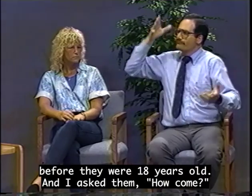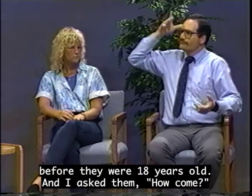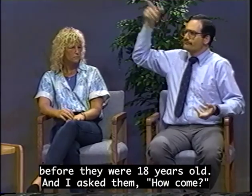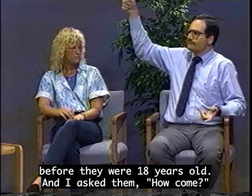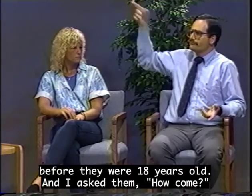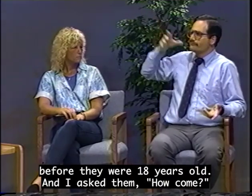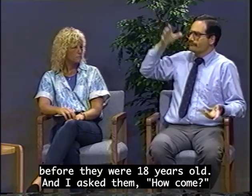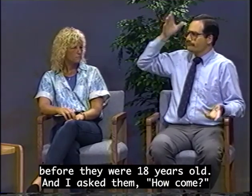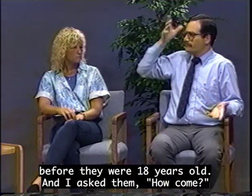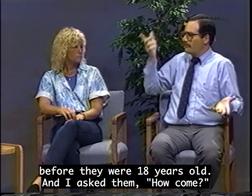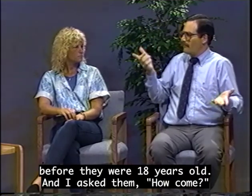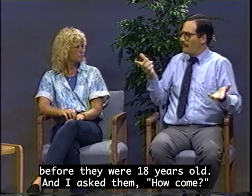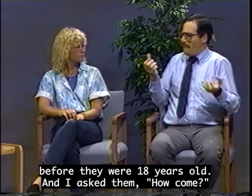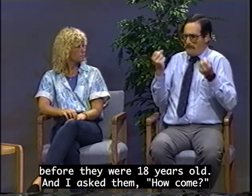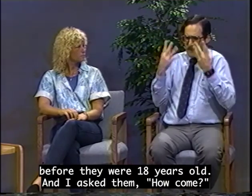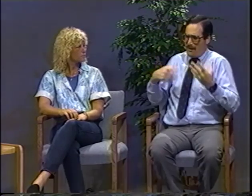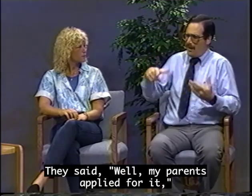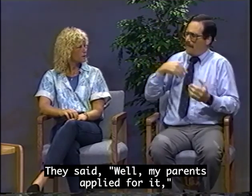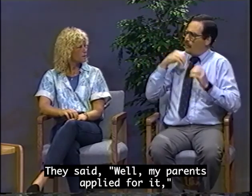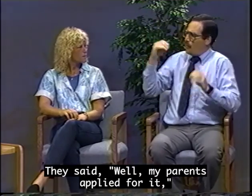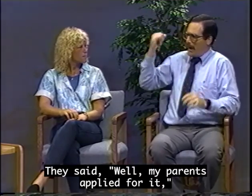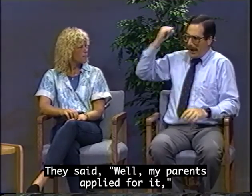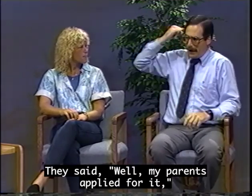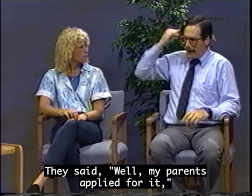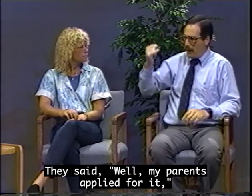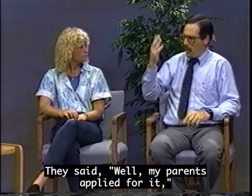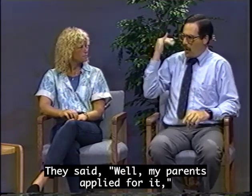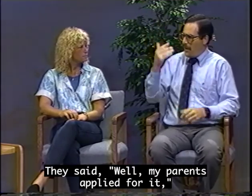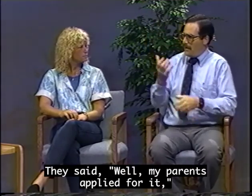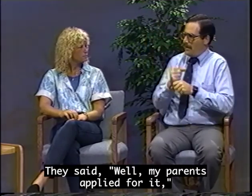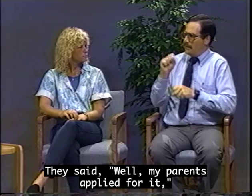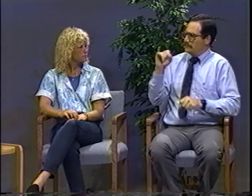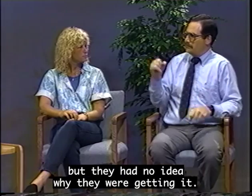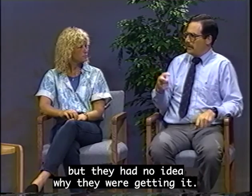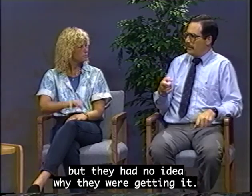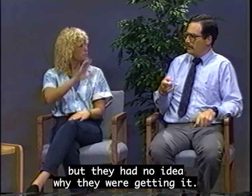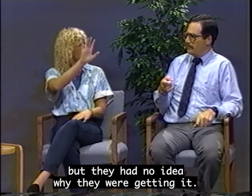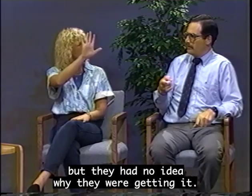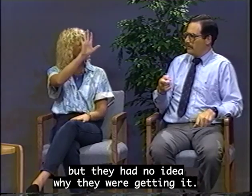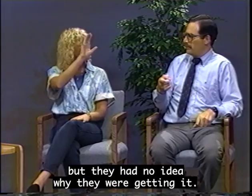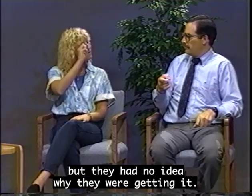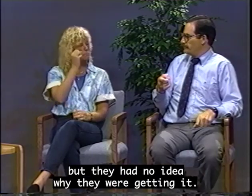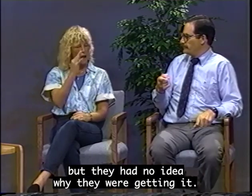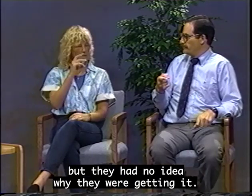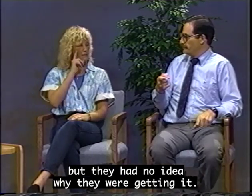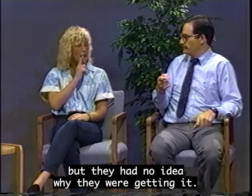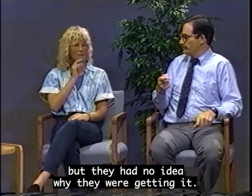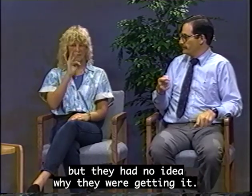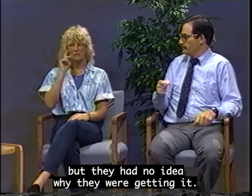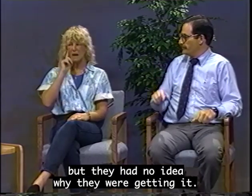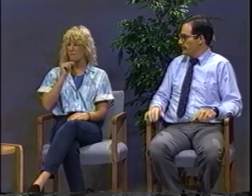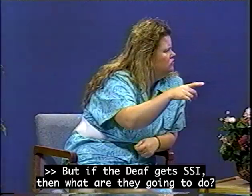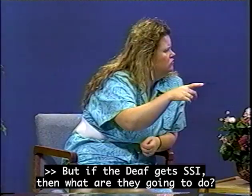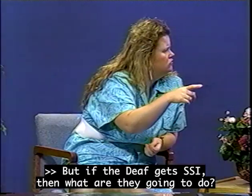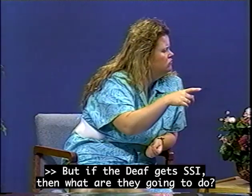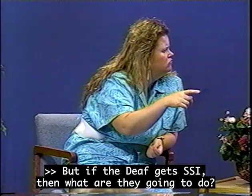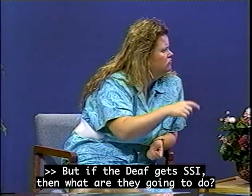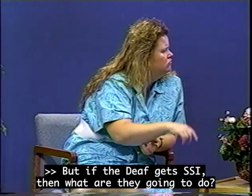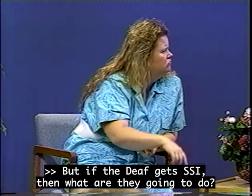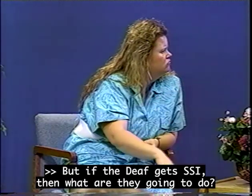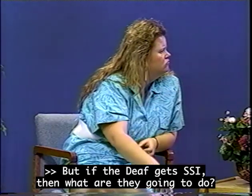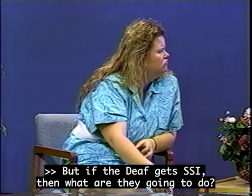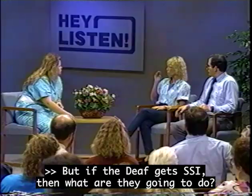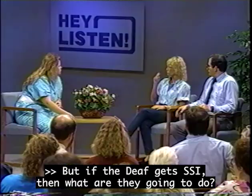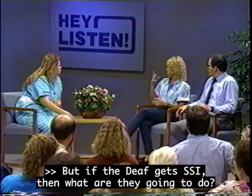school before they were 18 years old. And I asked them, how come? I said, well, my parents applied for it. But they had no idea why they were getting it. But